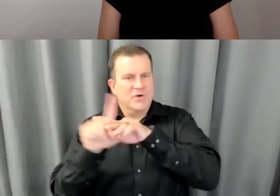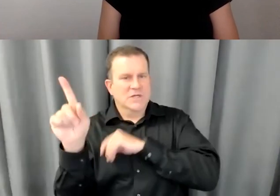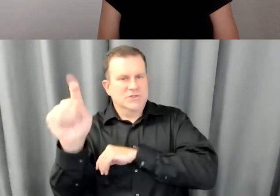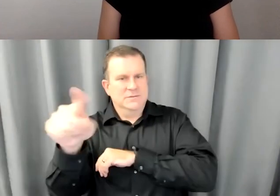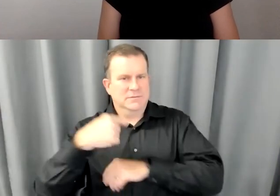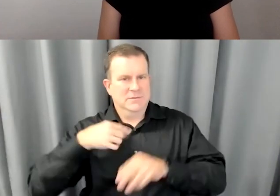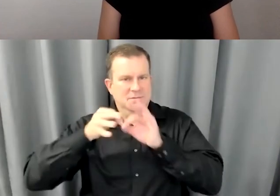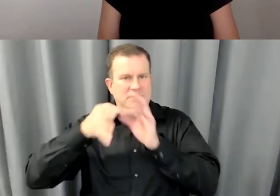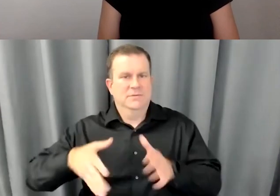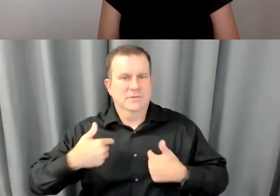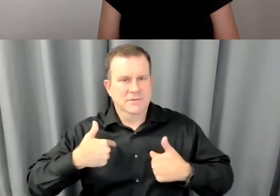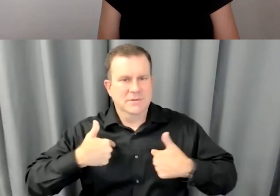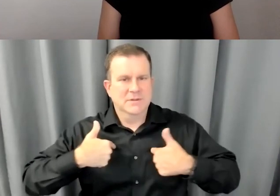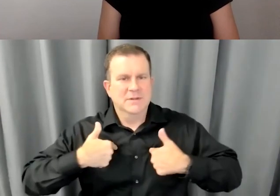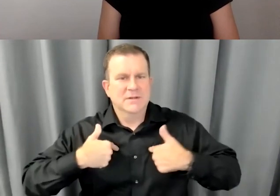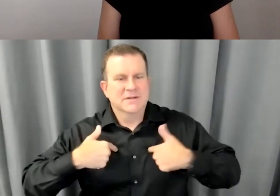I have a question.